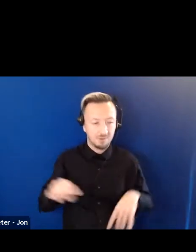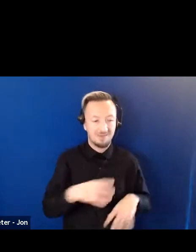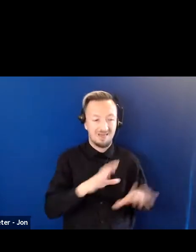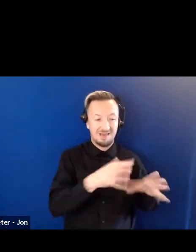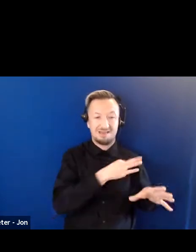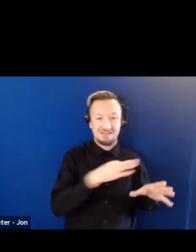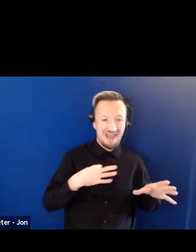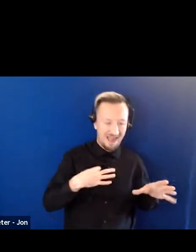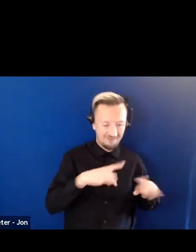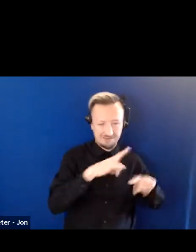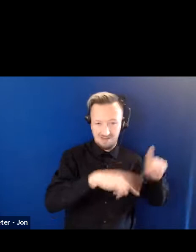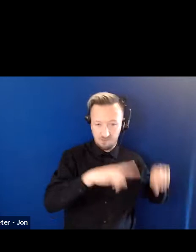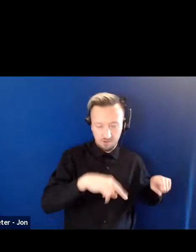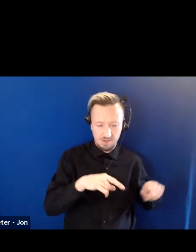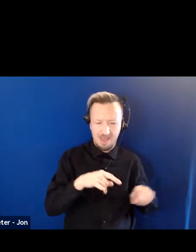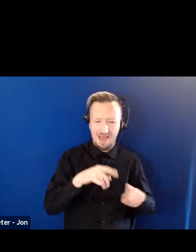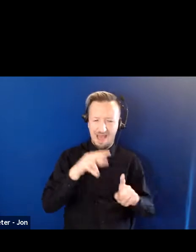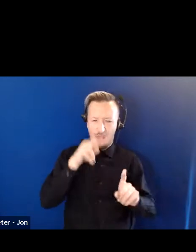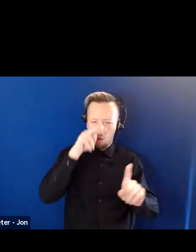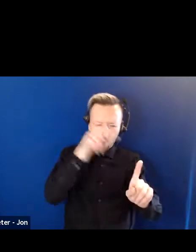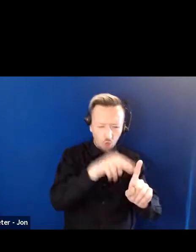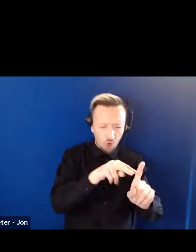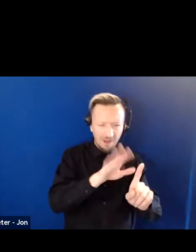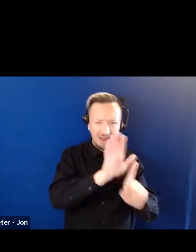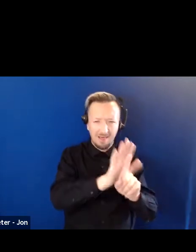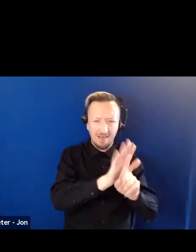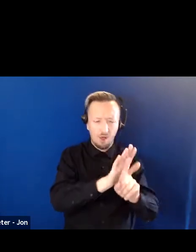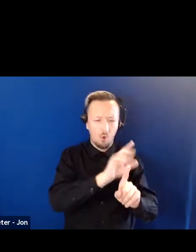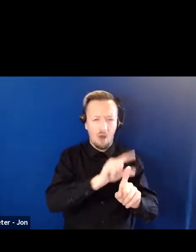actually looking at that individual's qualifications.